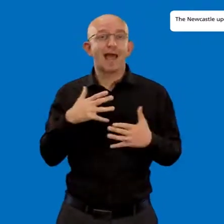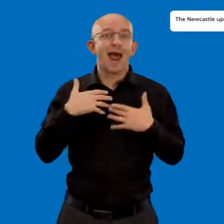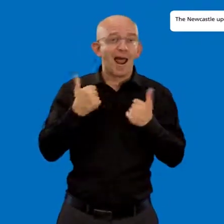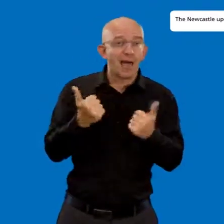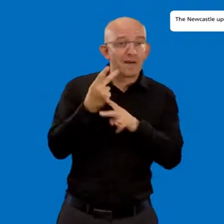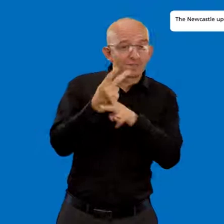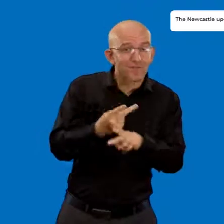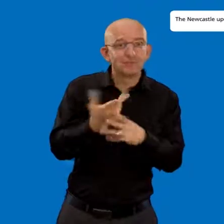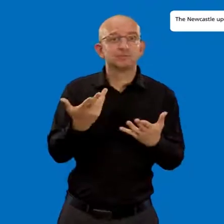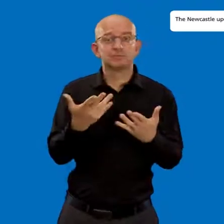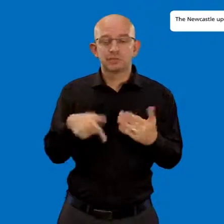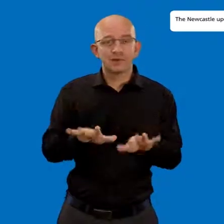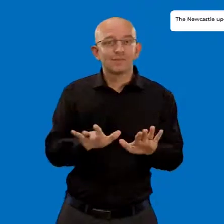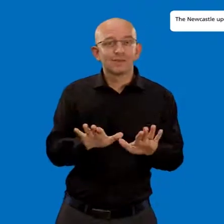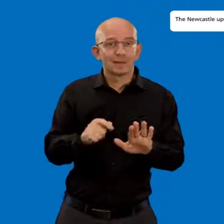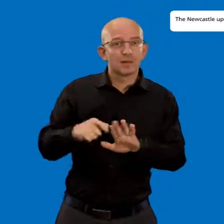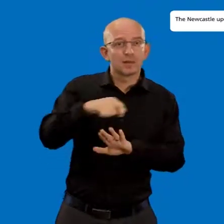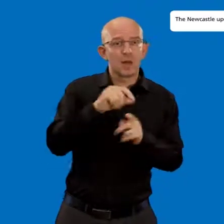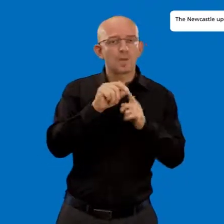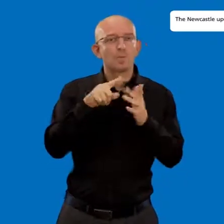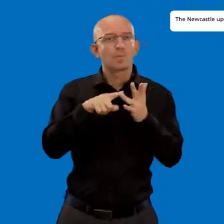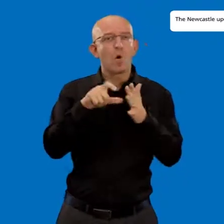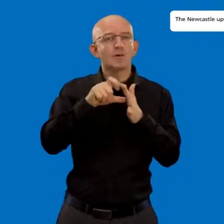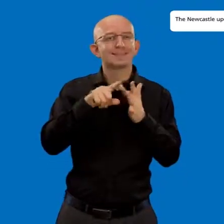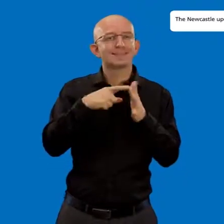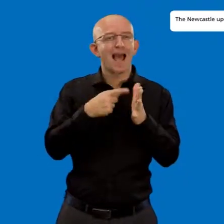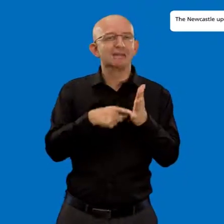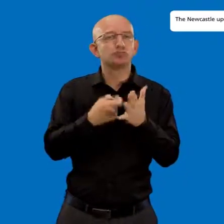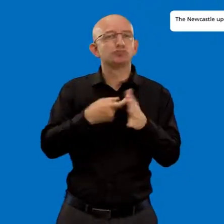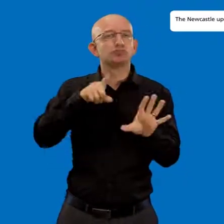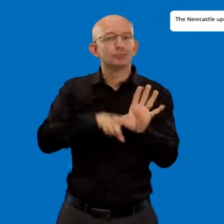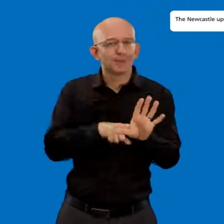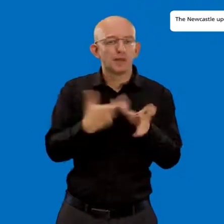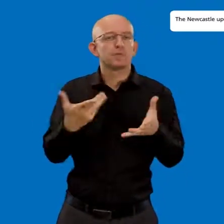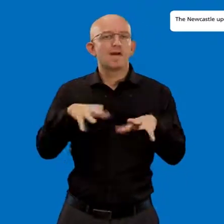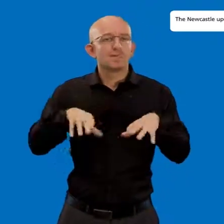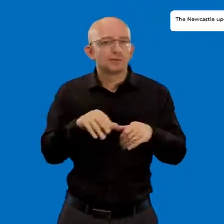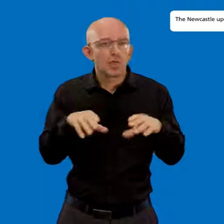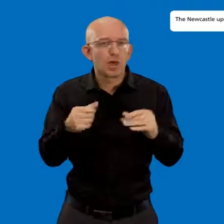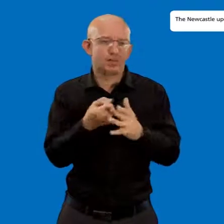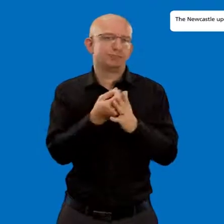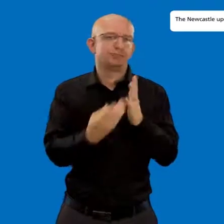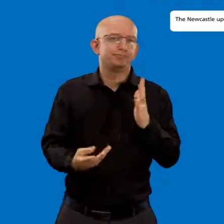visiting, podiatry, and physiotherapy, etc.